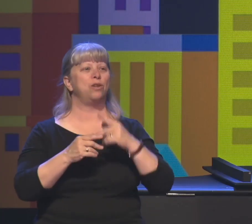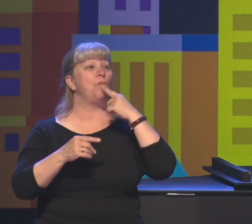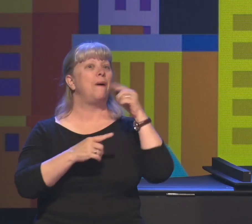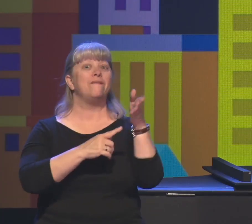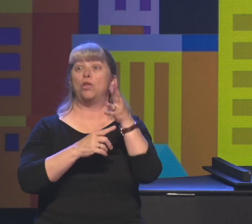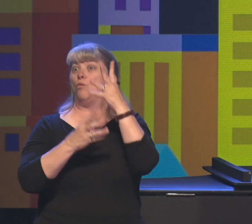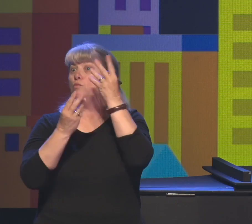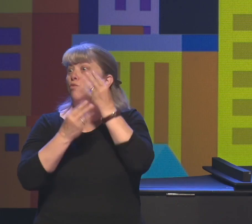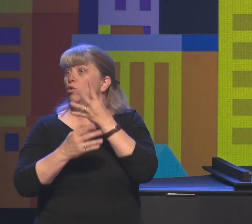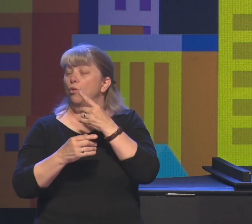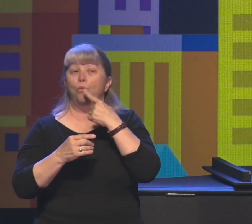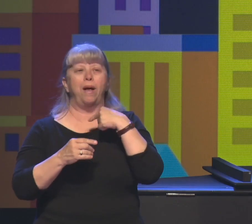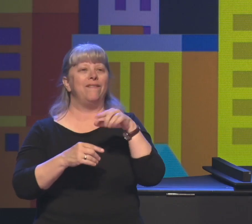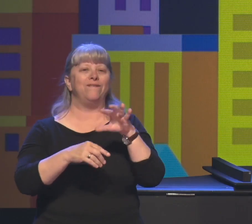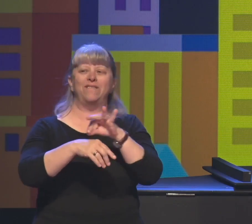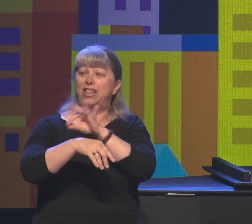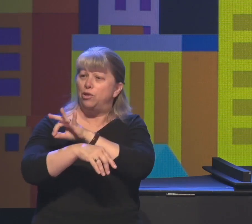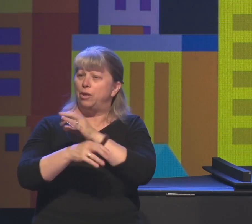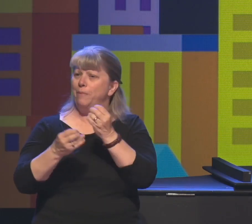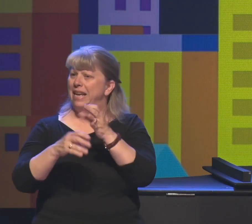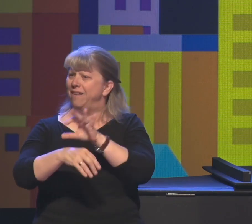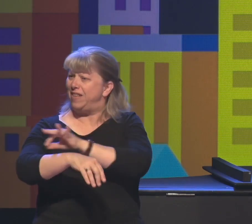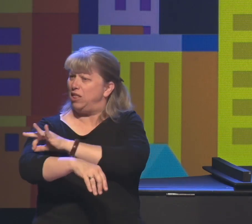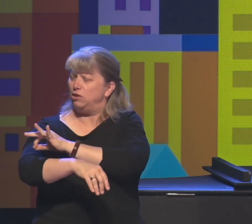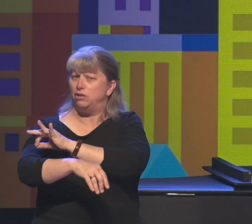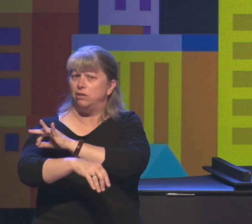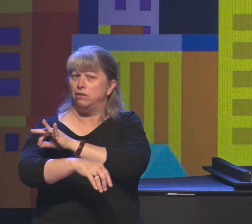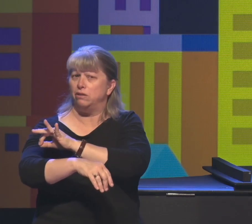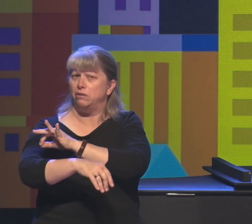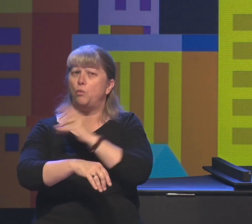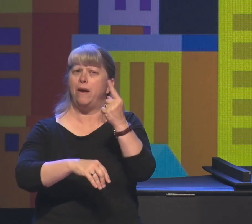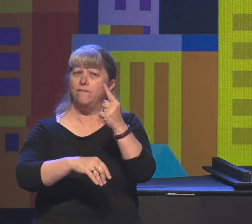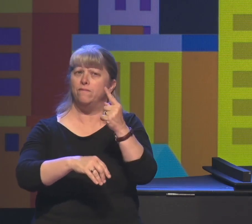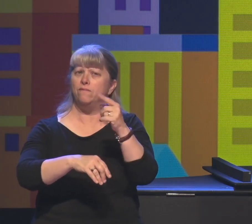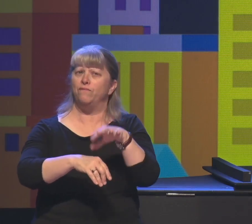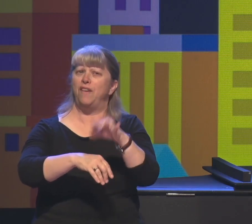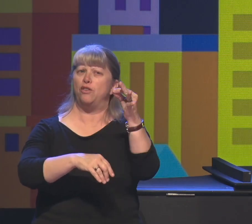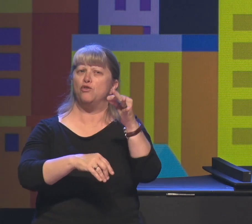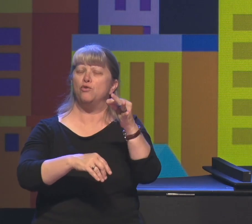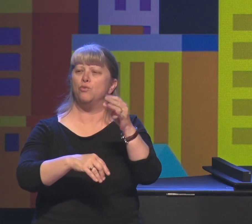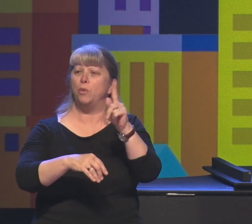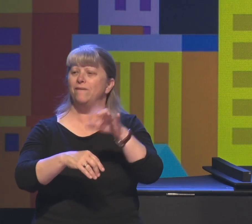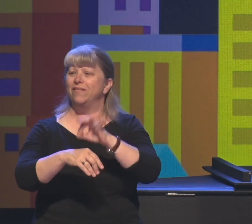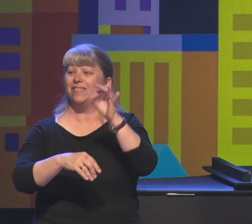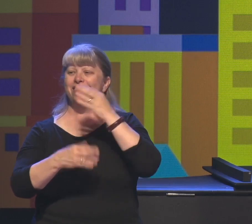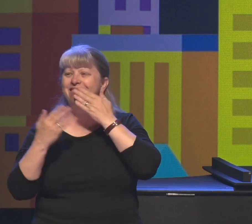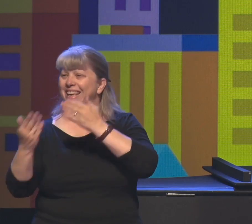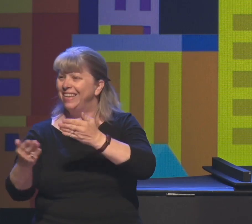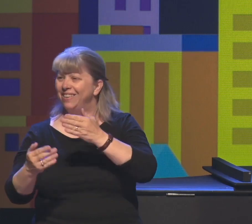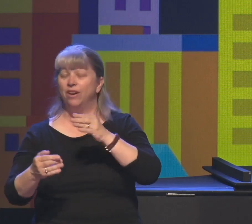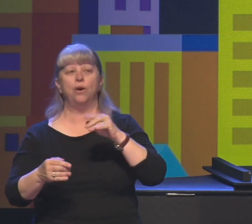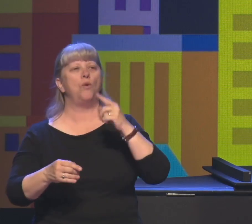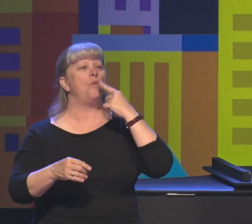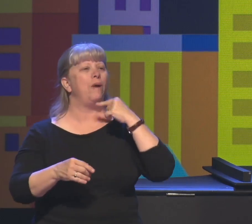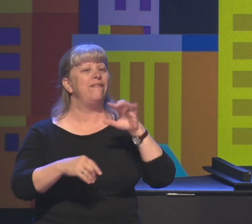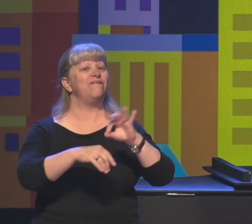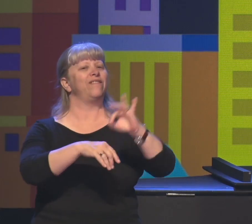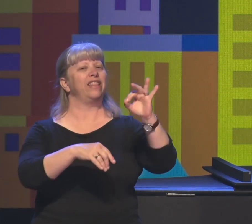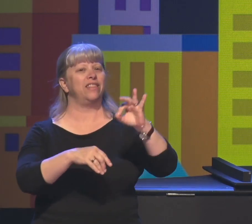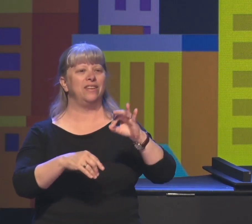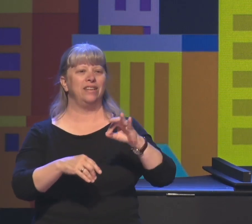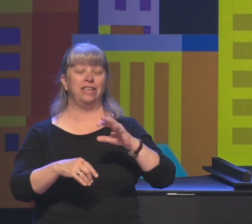is beautiful. Red Feathers? Is it multiple feathers? It's one feather. One feather, thank you, Jess. It's Red Feather.